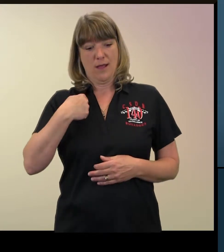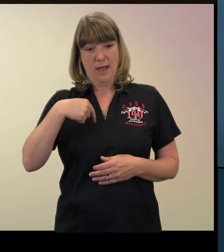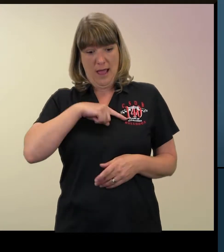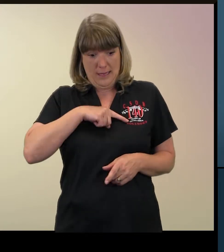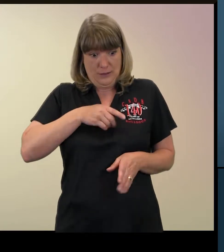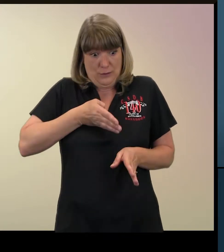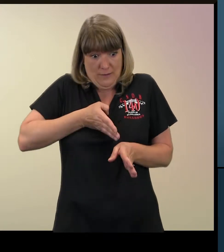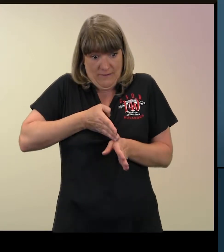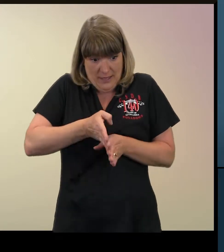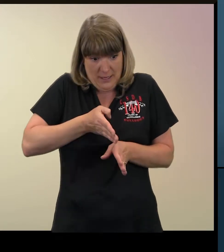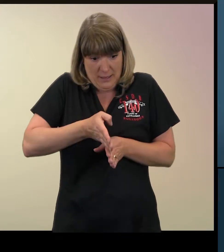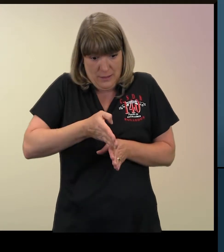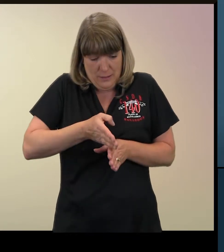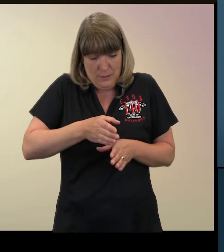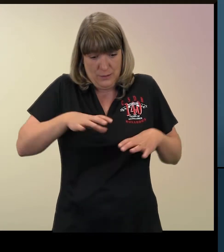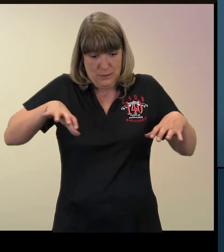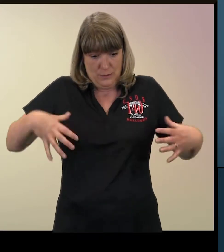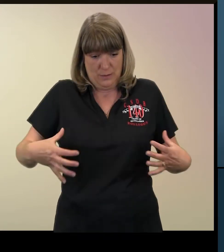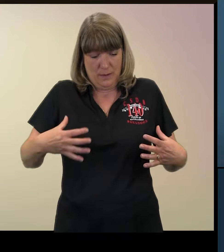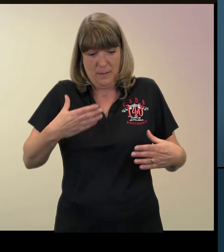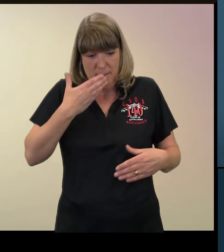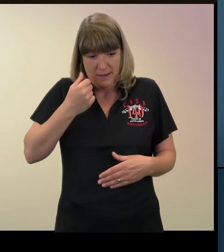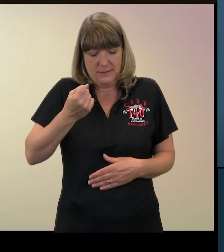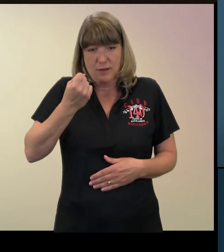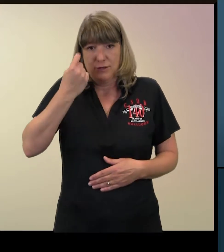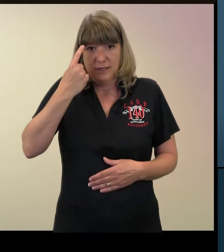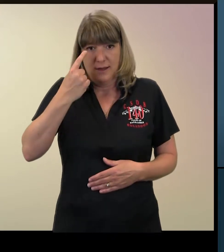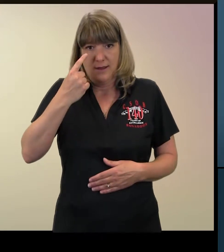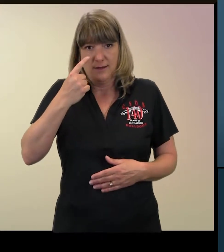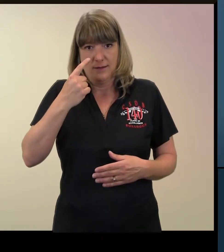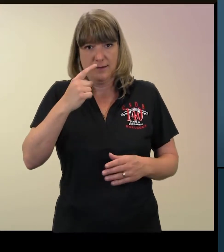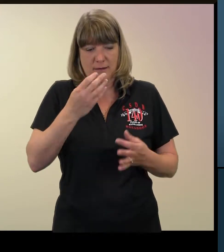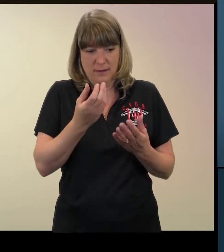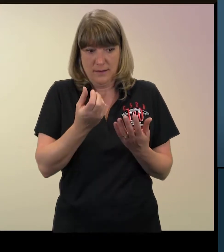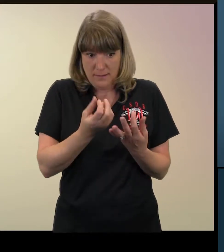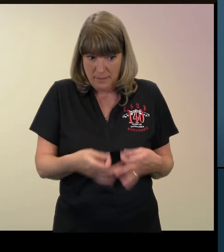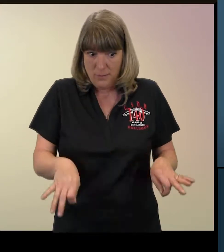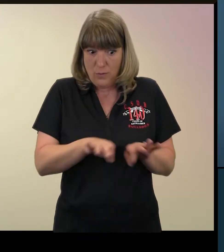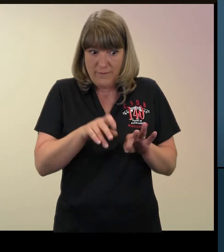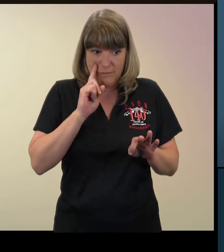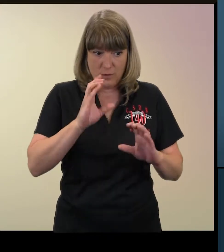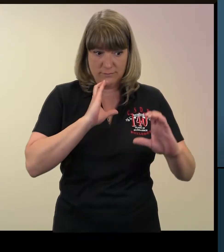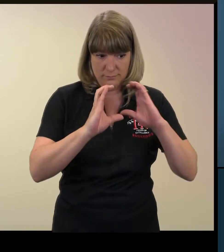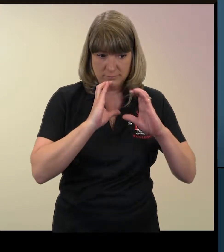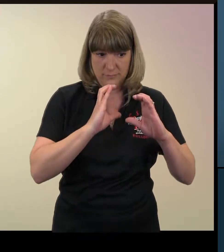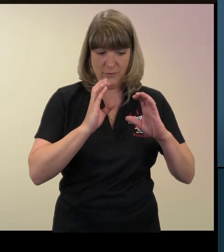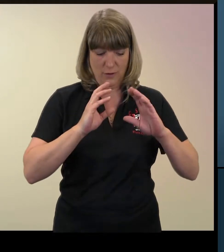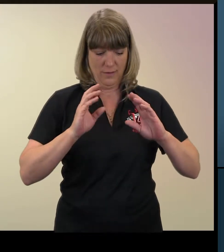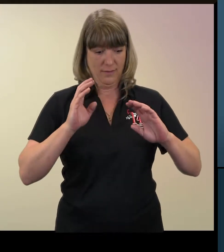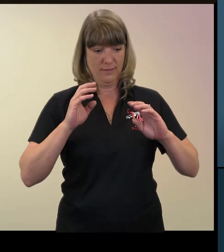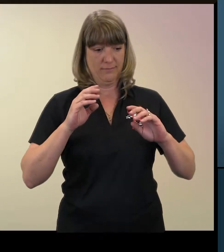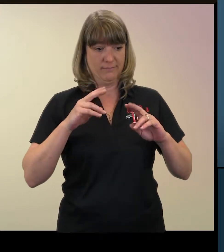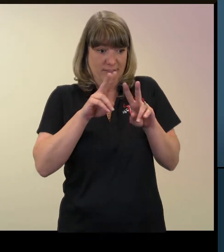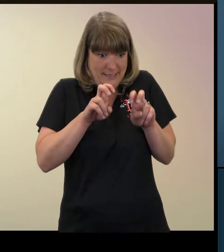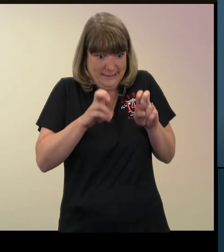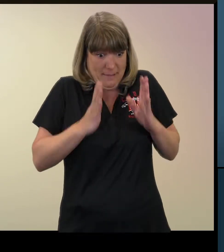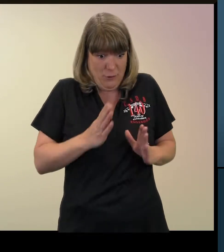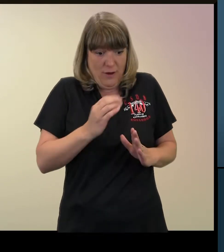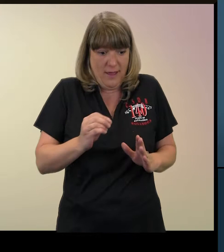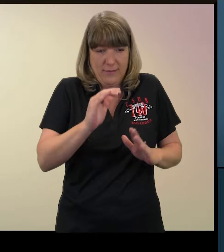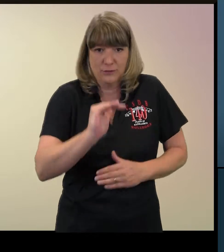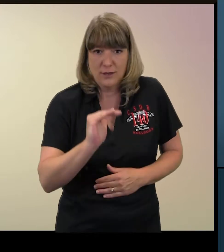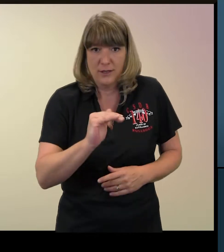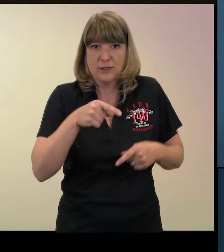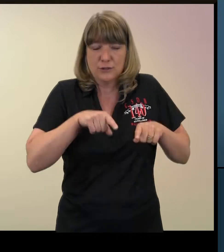better understand the importance of that communication match between the examiner and the child during an